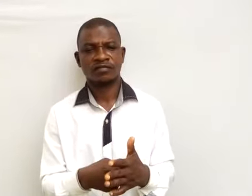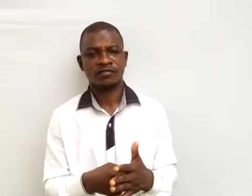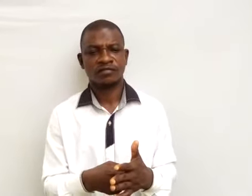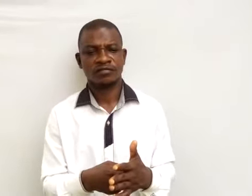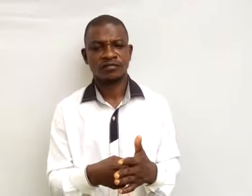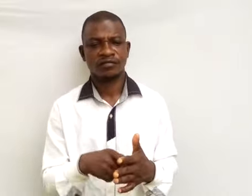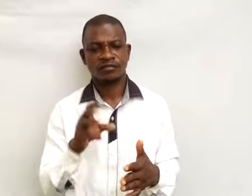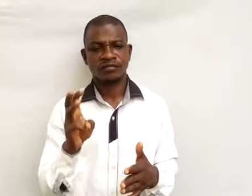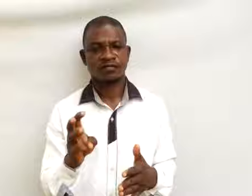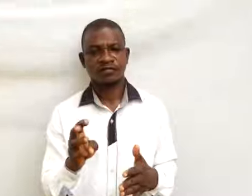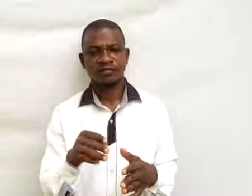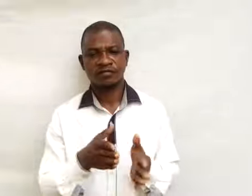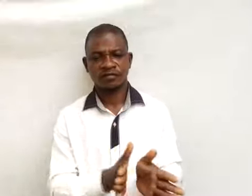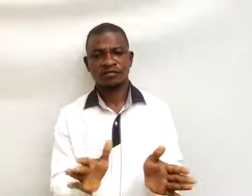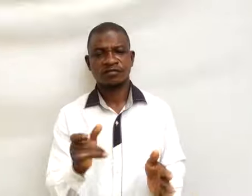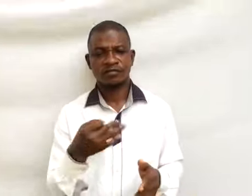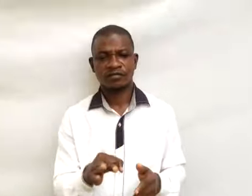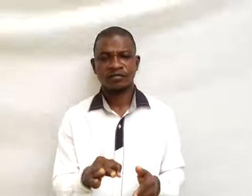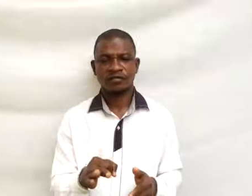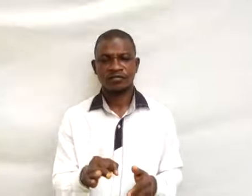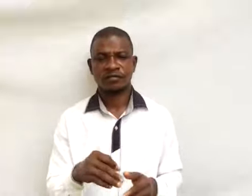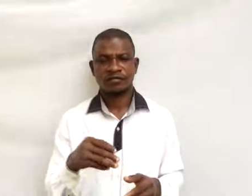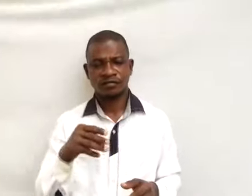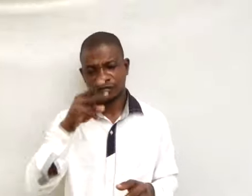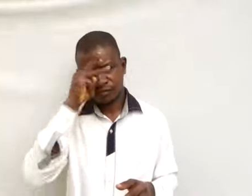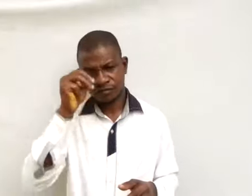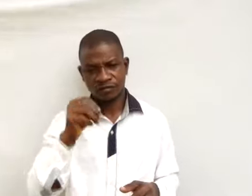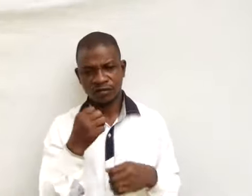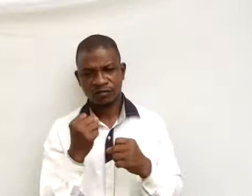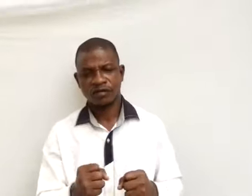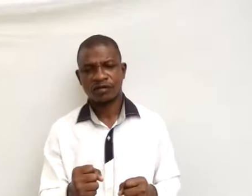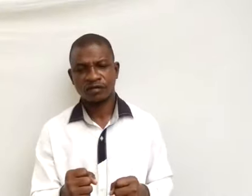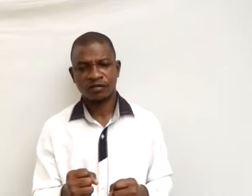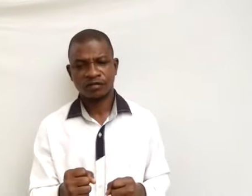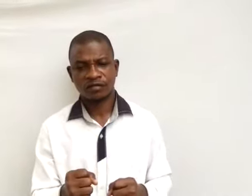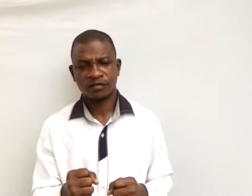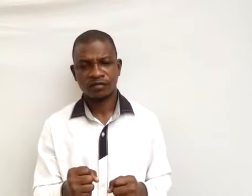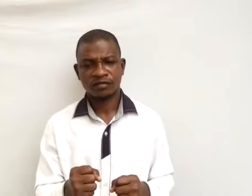6. Availability of manpower.